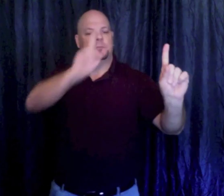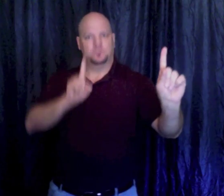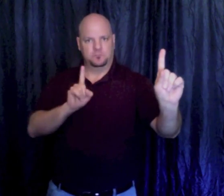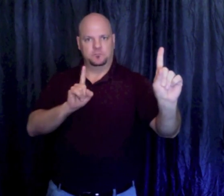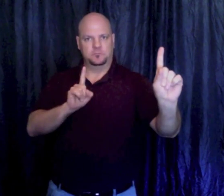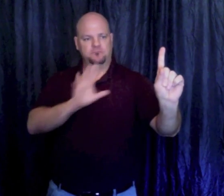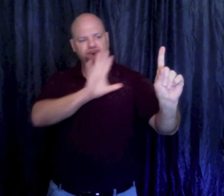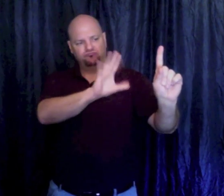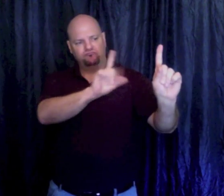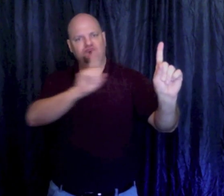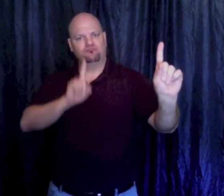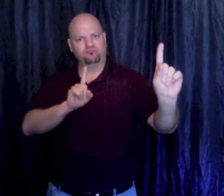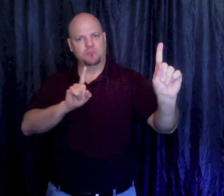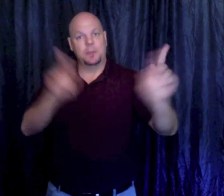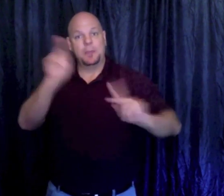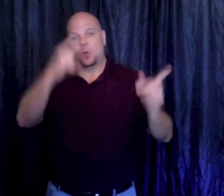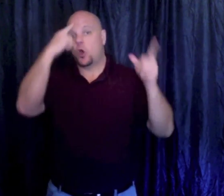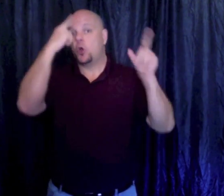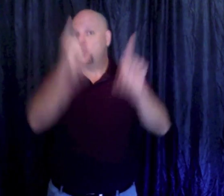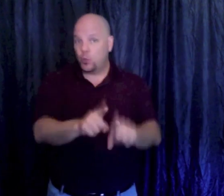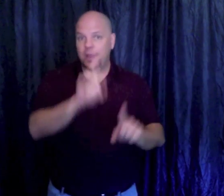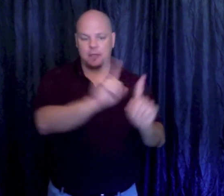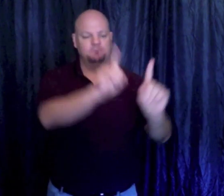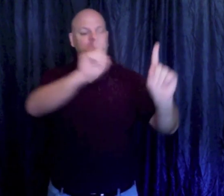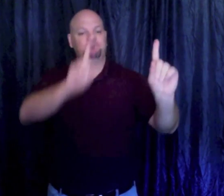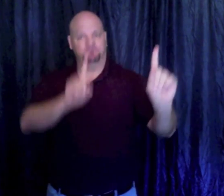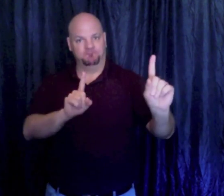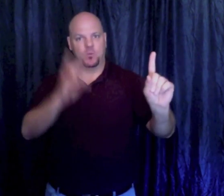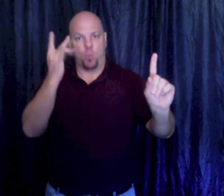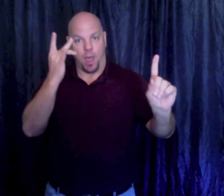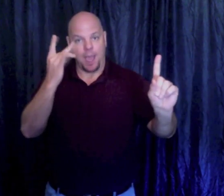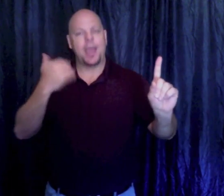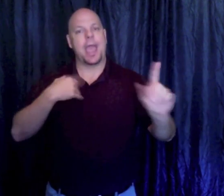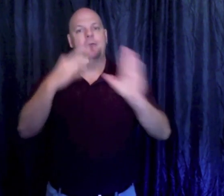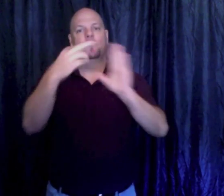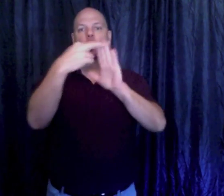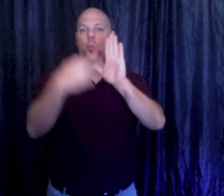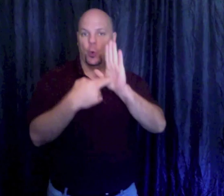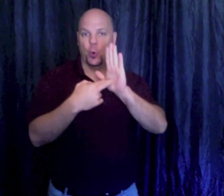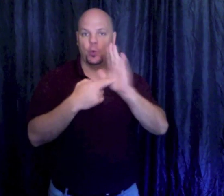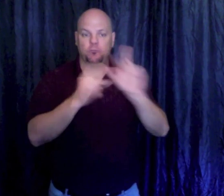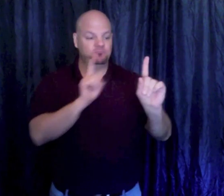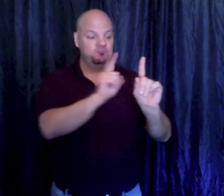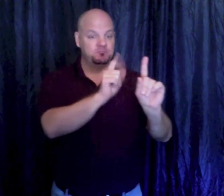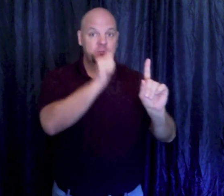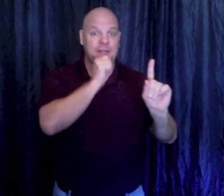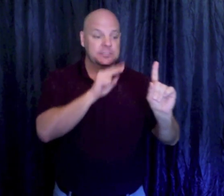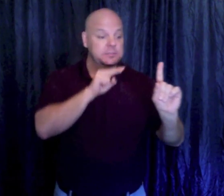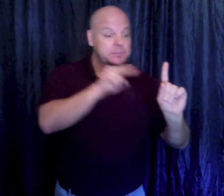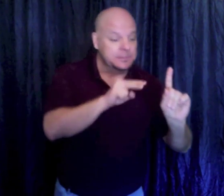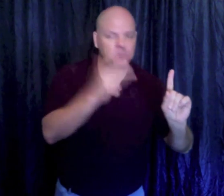And it's agreed upon because there's a rule that says we don't want to invade on someone's privacy.